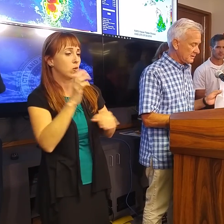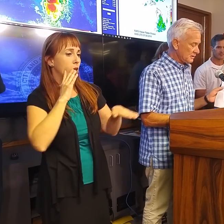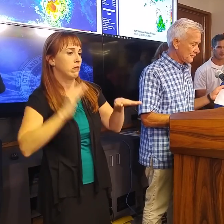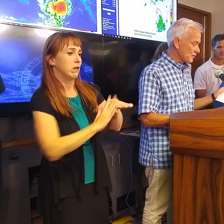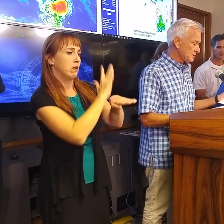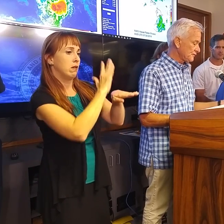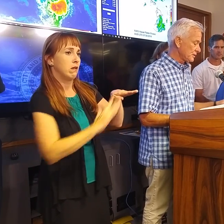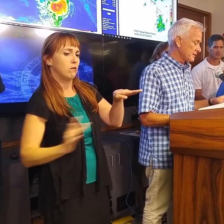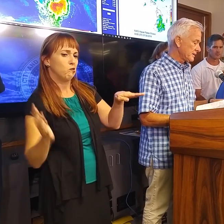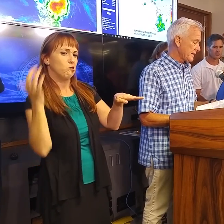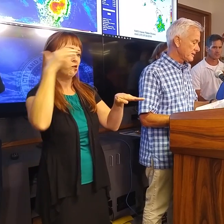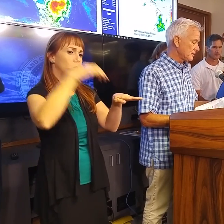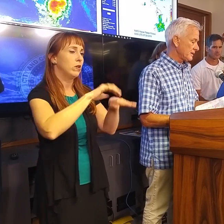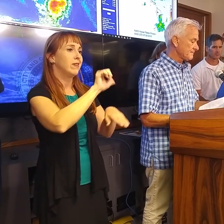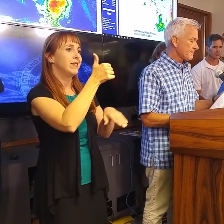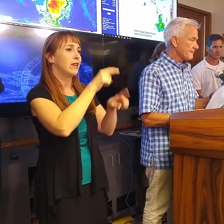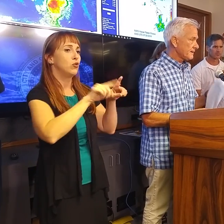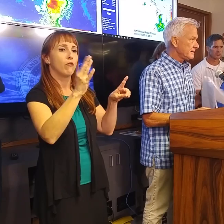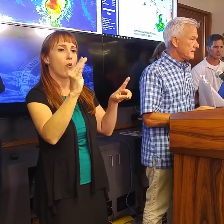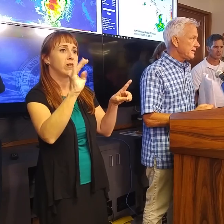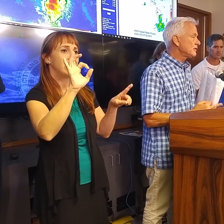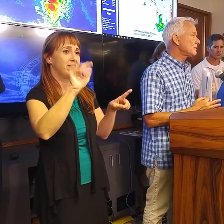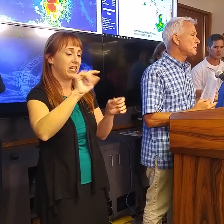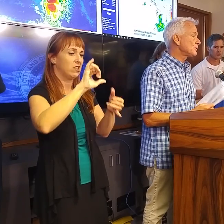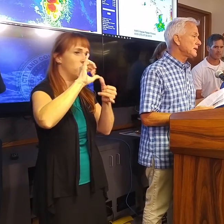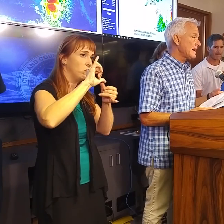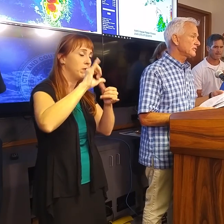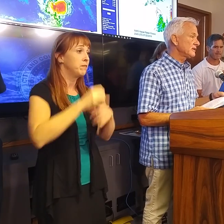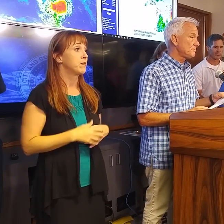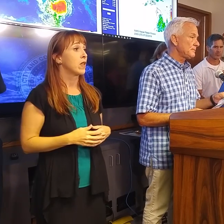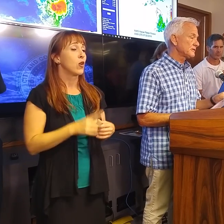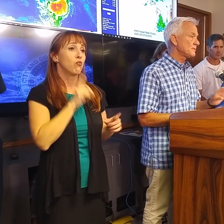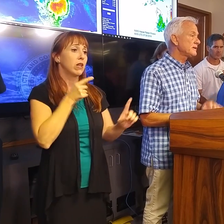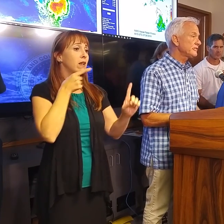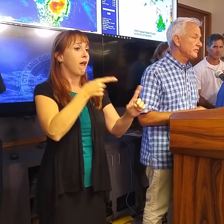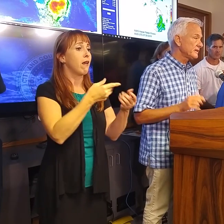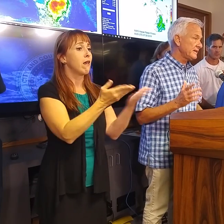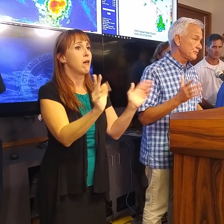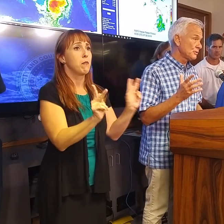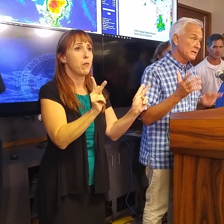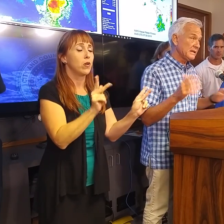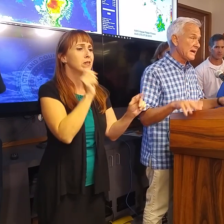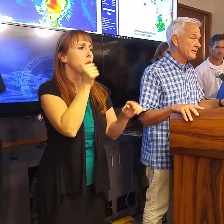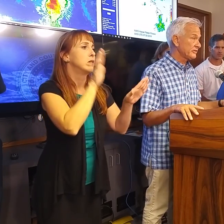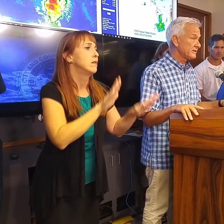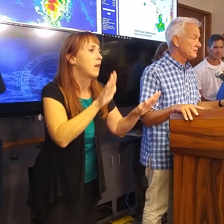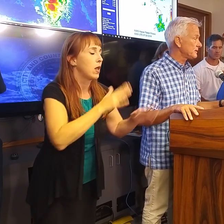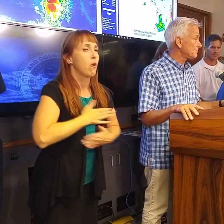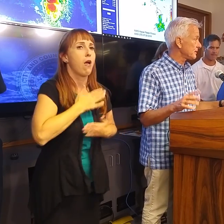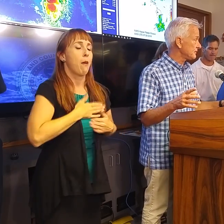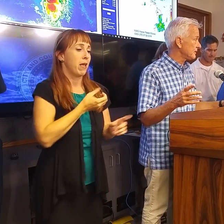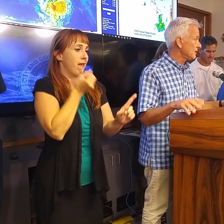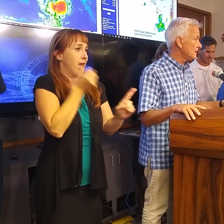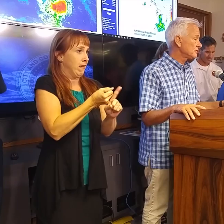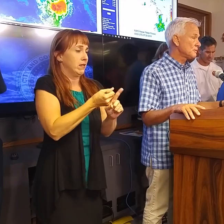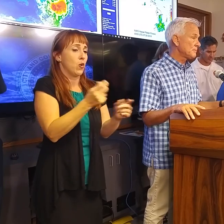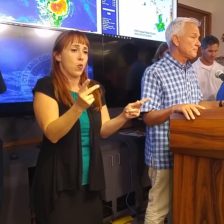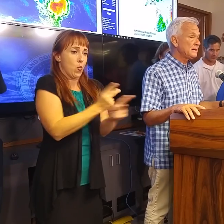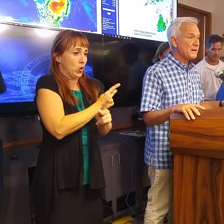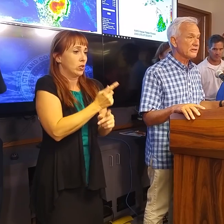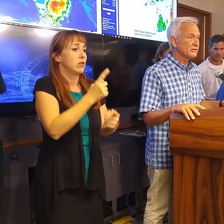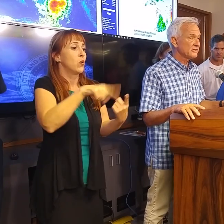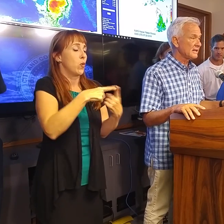10 to 14 foot category. And here's what we're really asking the public tomorrow. It is Sunday. We're really glad it's Sunday when the brunt of this